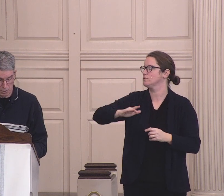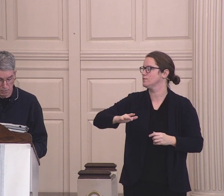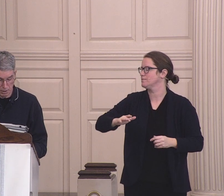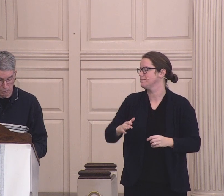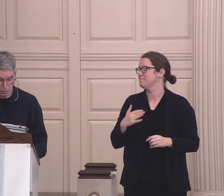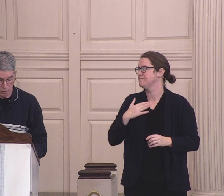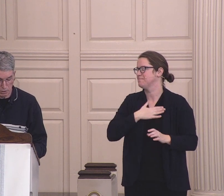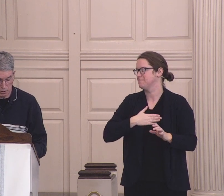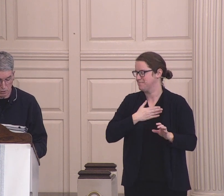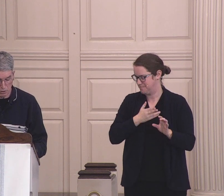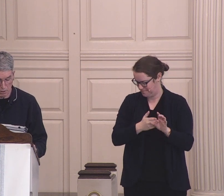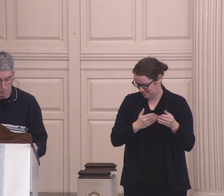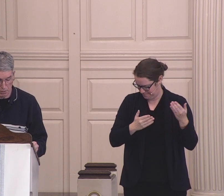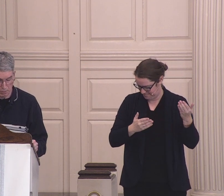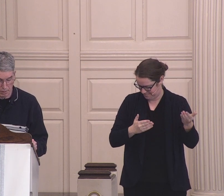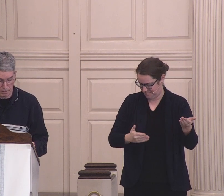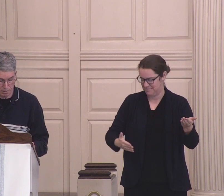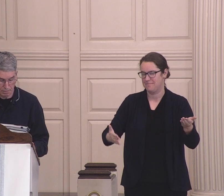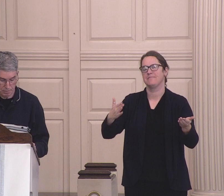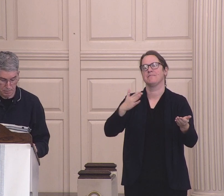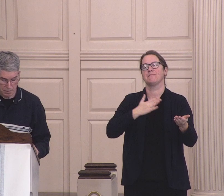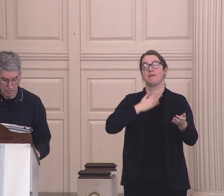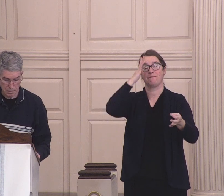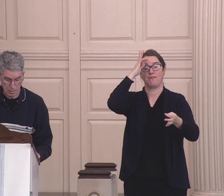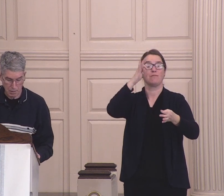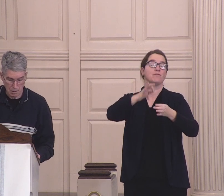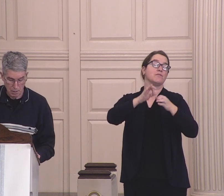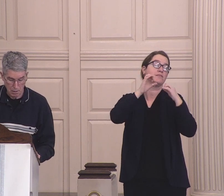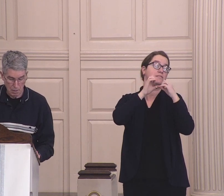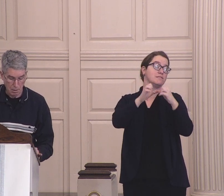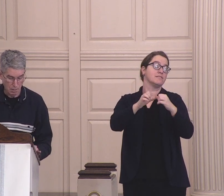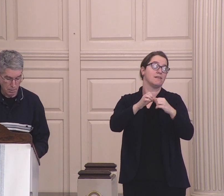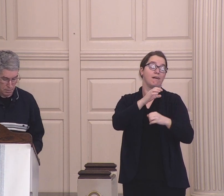Faithfulness and my mercy shall be with him.